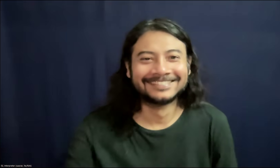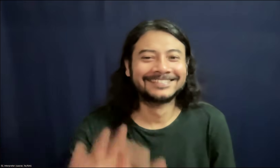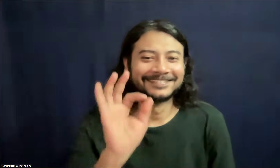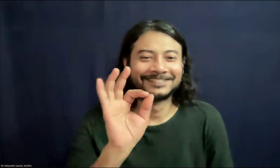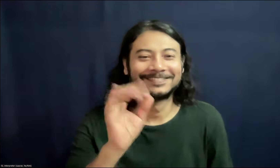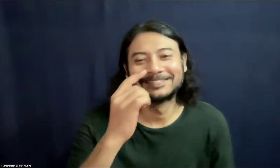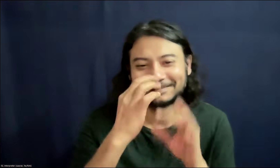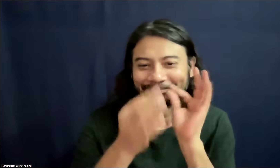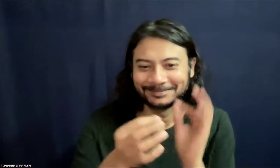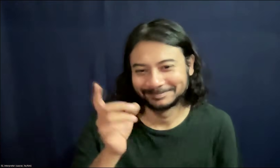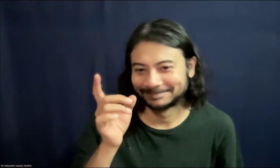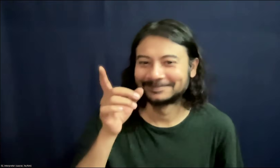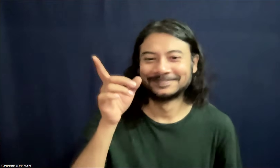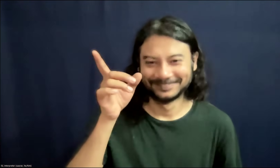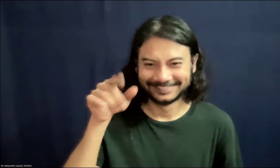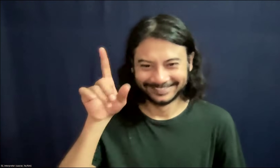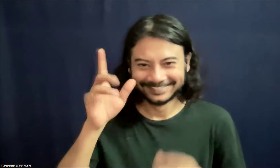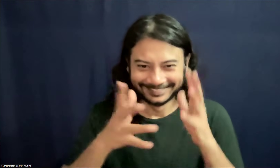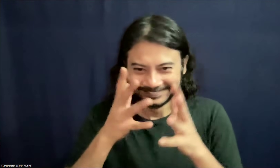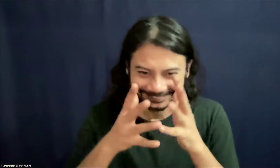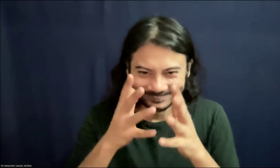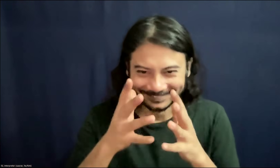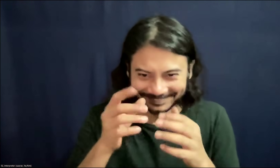I was trying to talk to them.